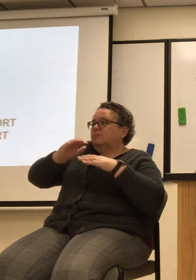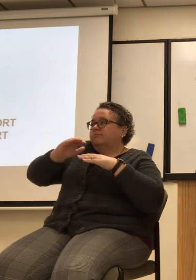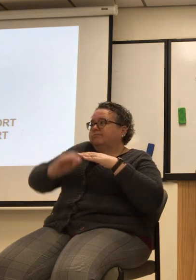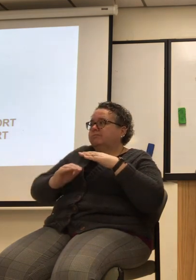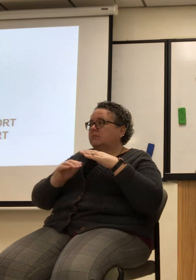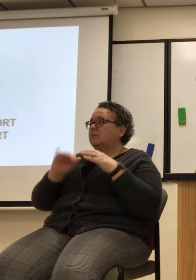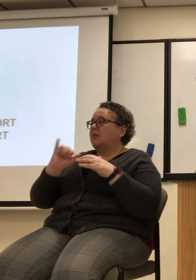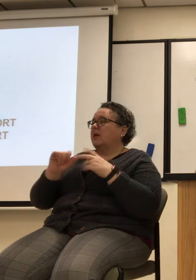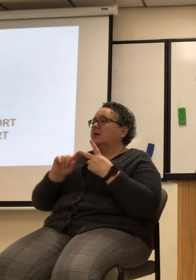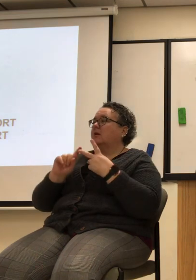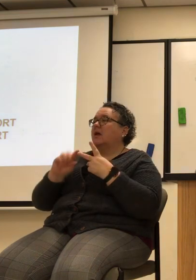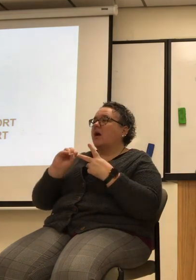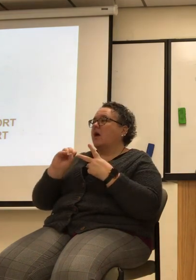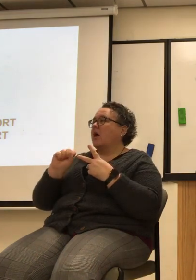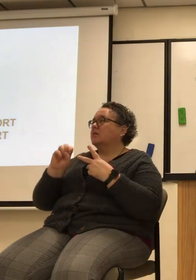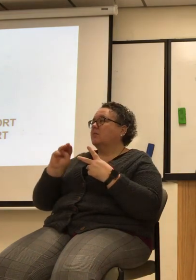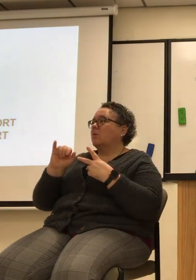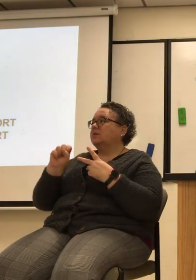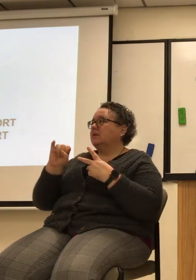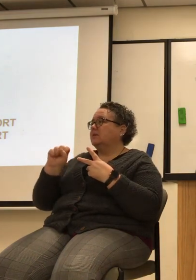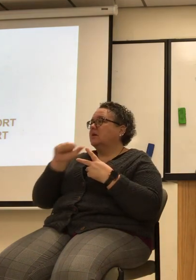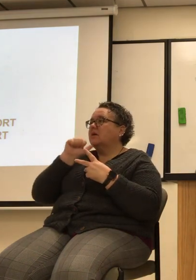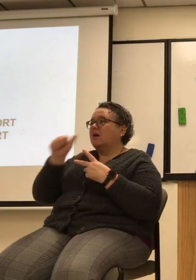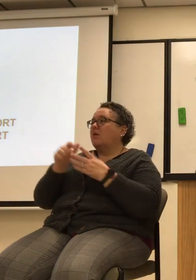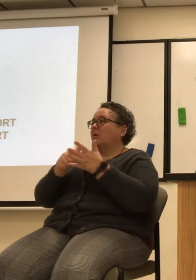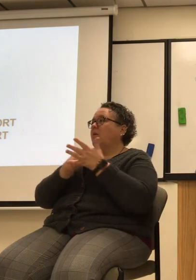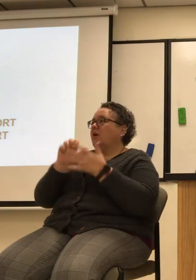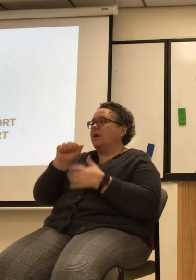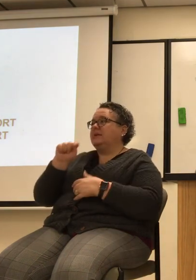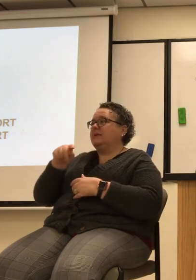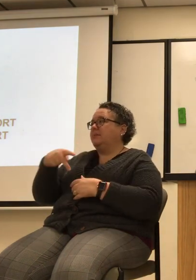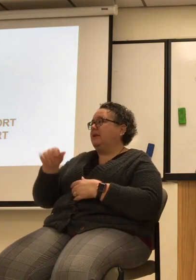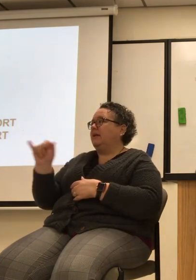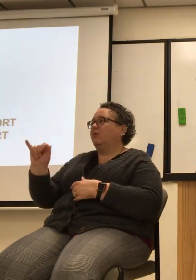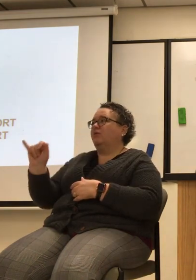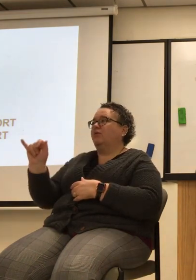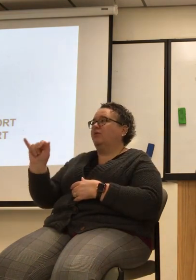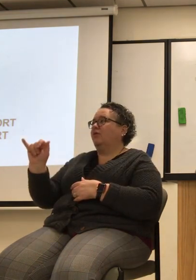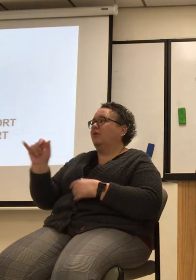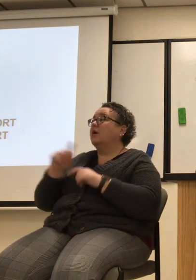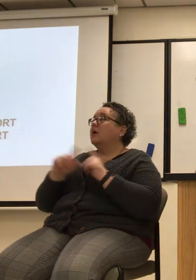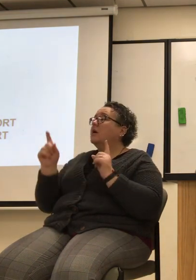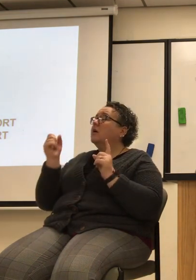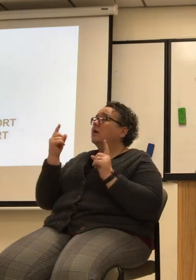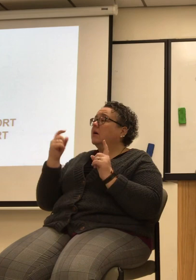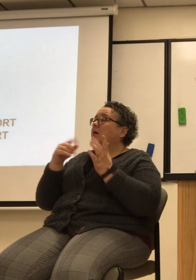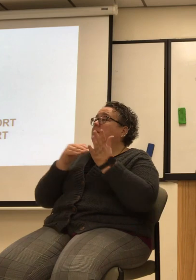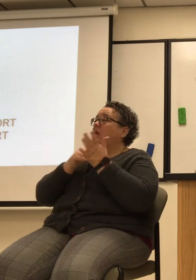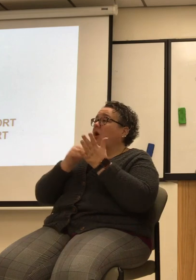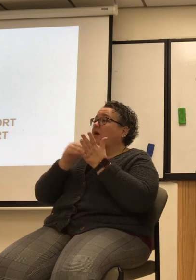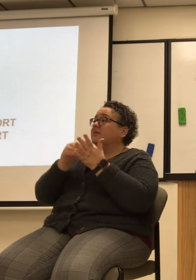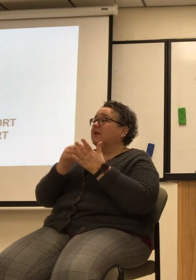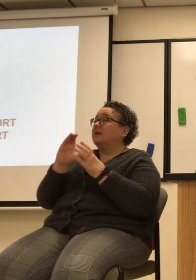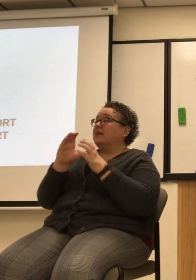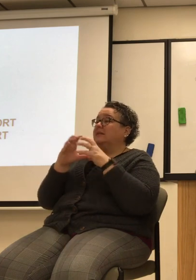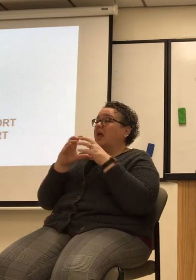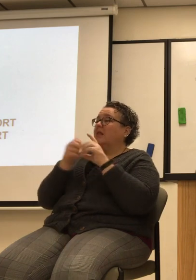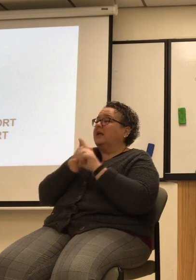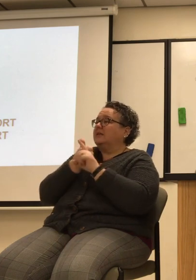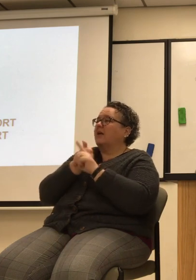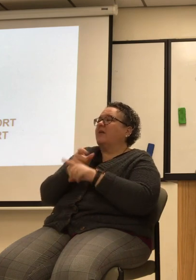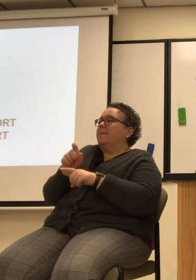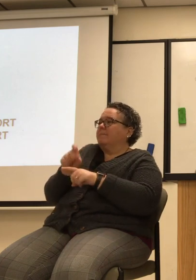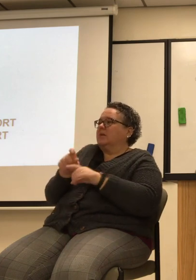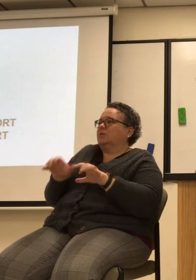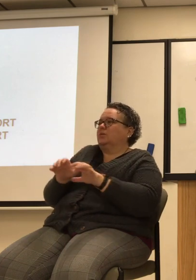And osmosis doesn't require ATP, osmosis. But there are many times where the cell has to do work